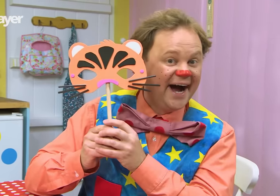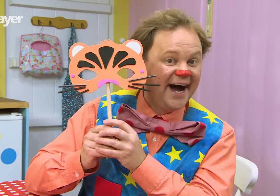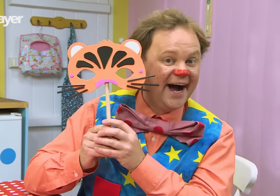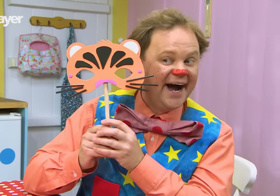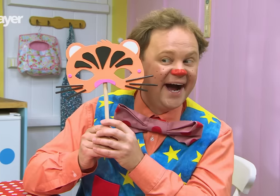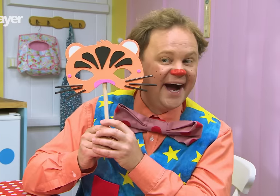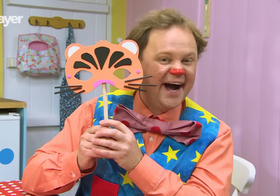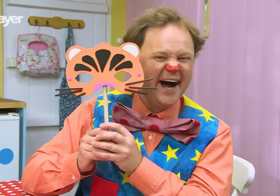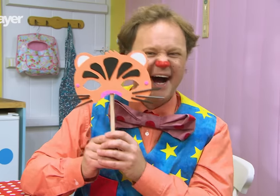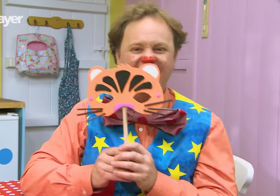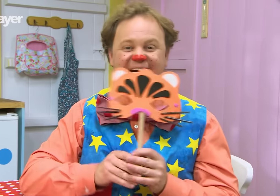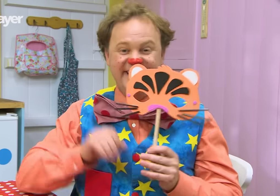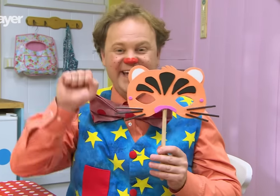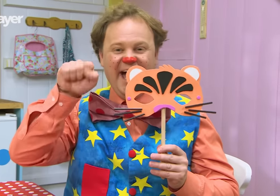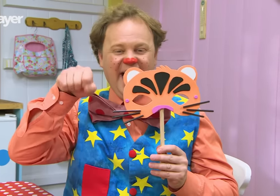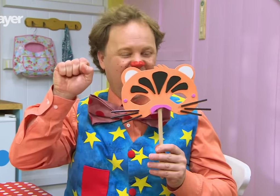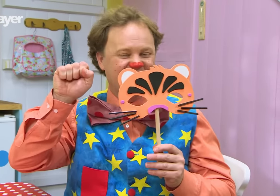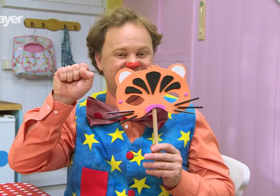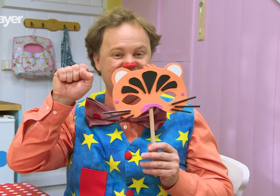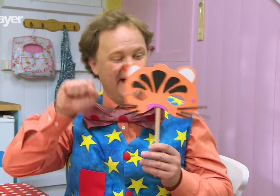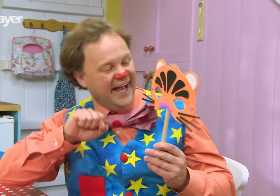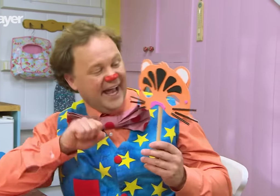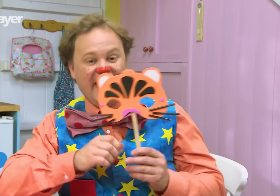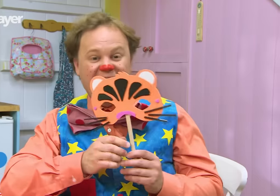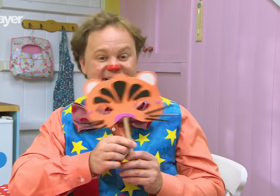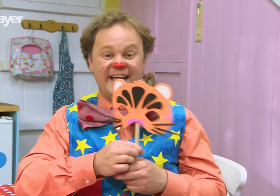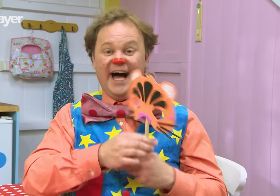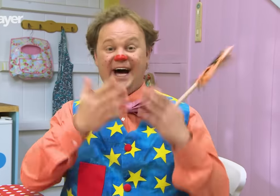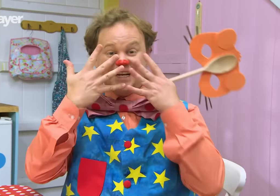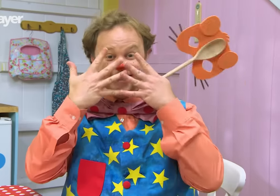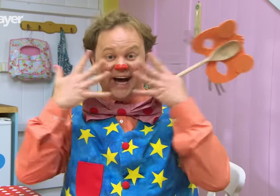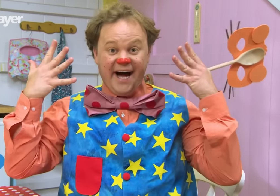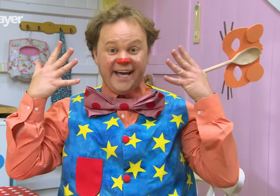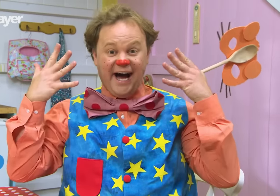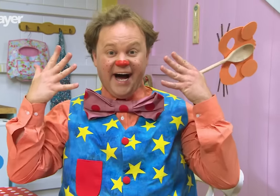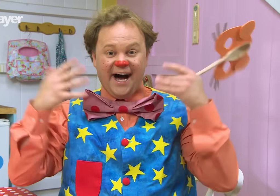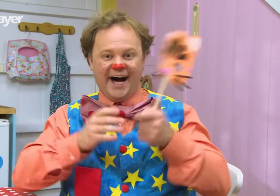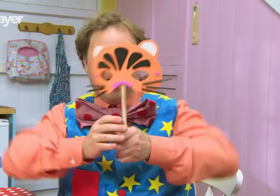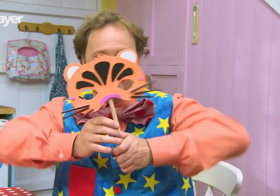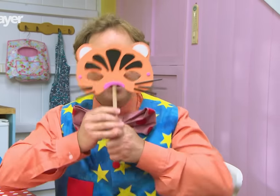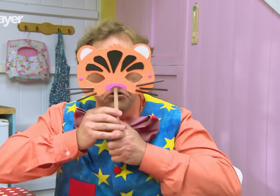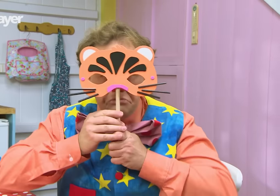Is it a tiger? Yes, it's a tiger.